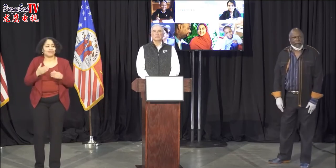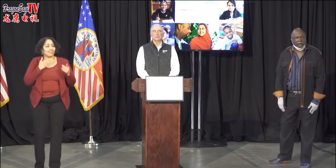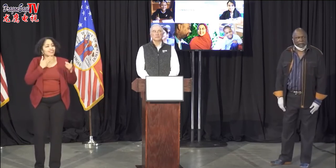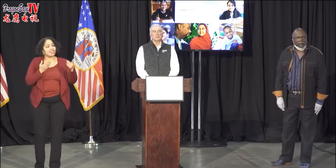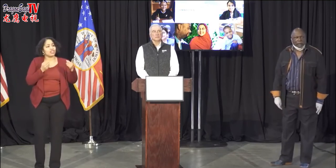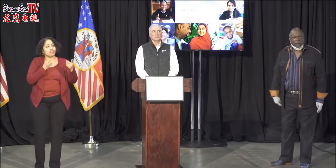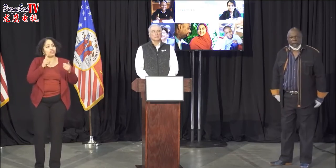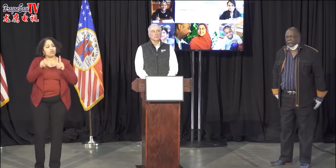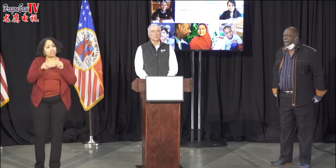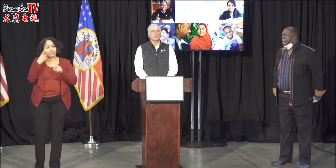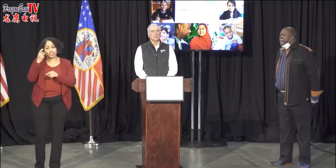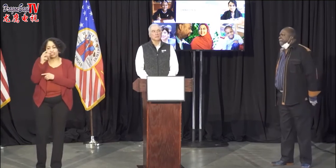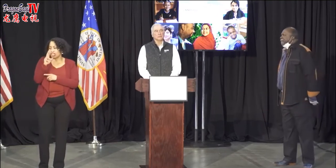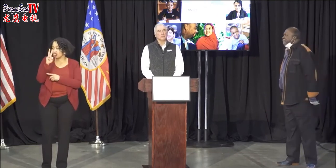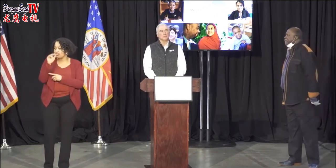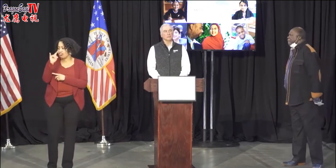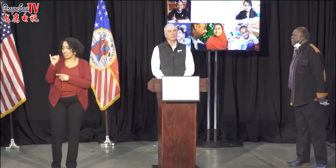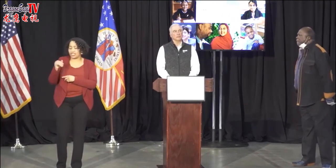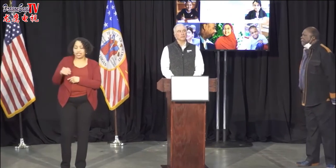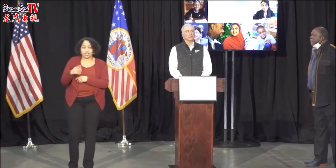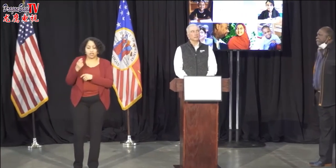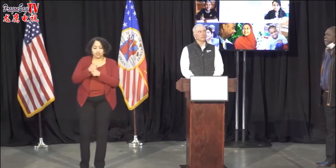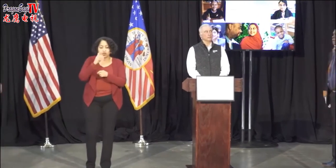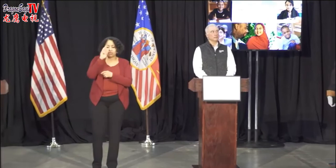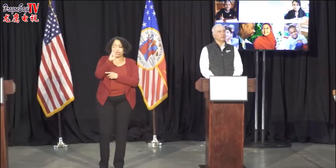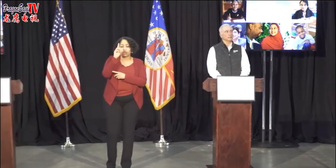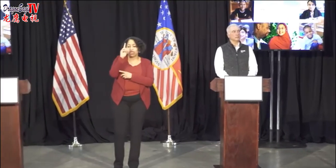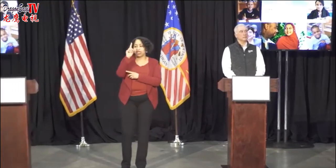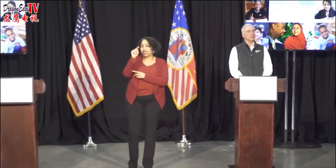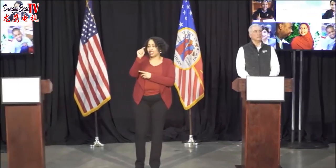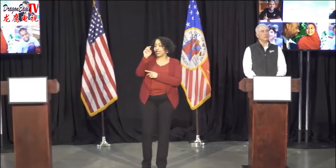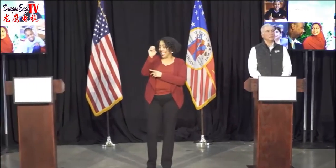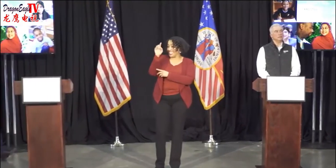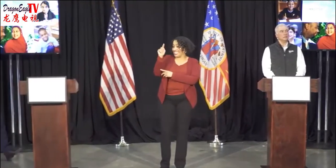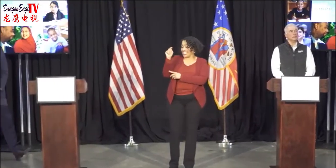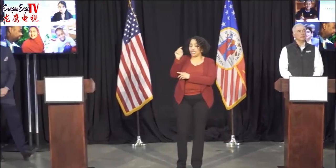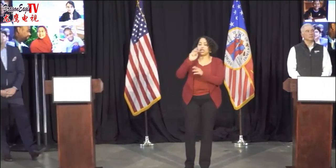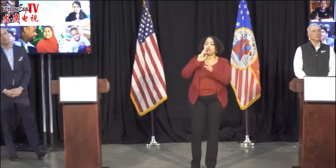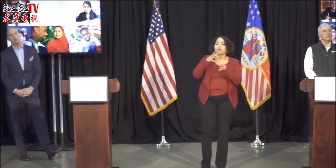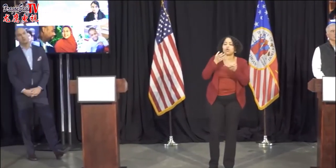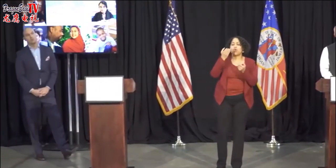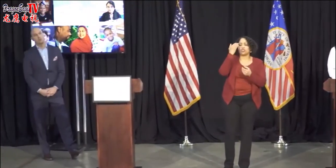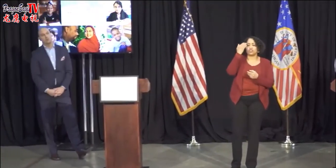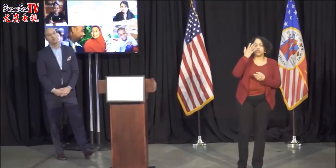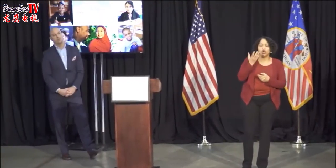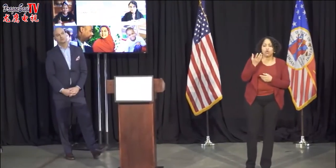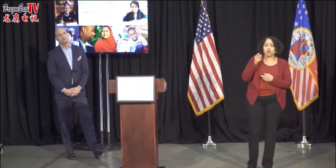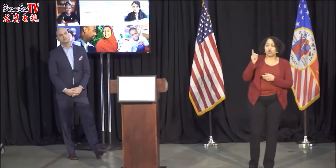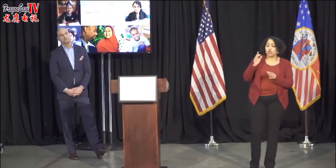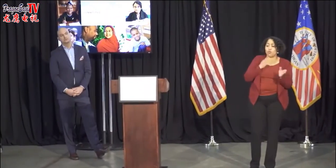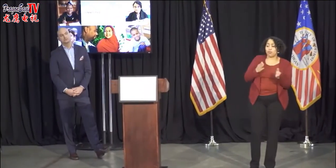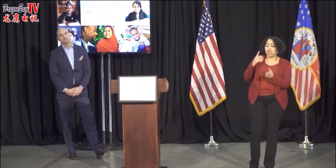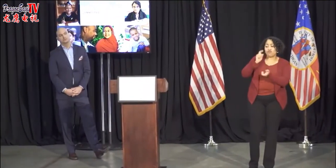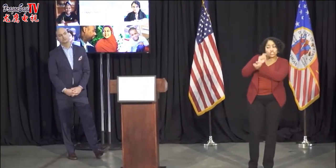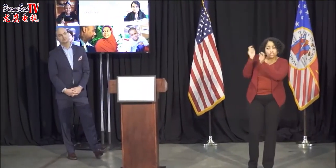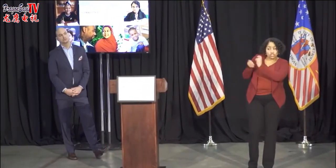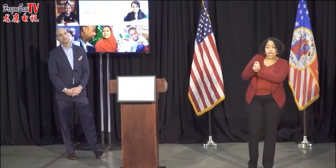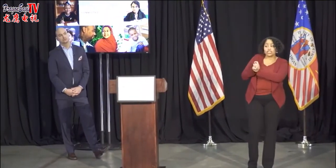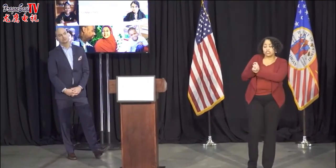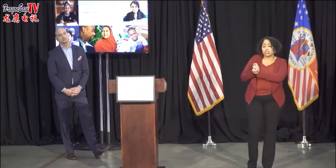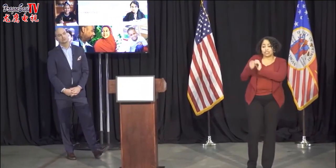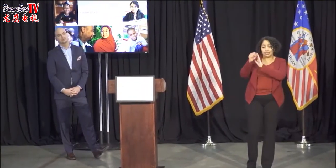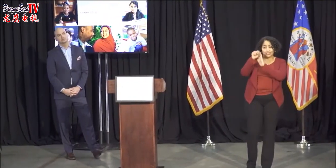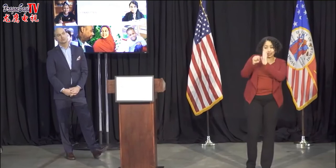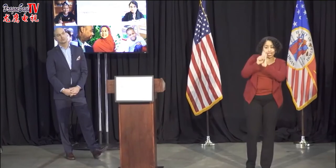couple of questions for Dr. Vitti. From WDET, a reporter would like to know, as you prepare for changes to